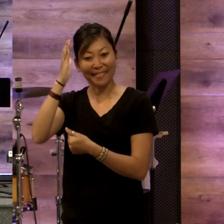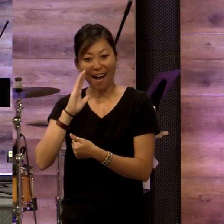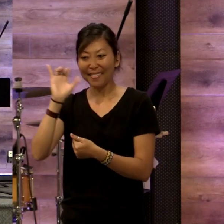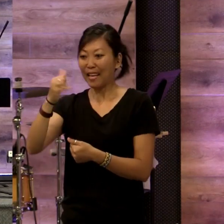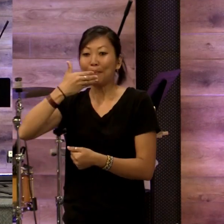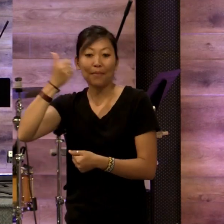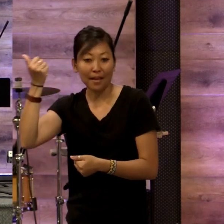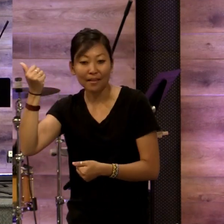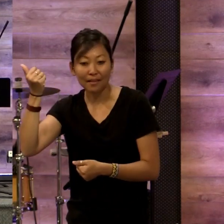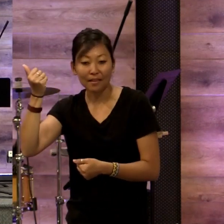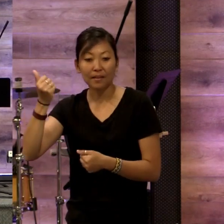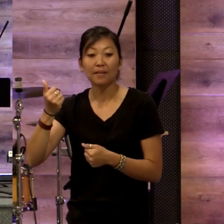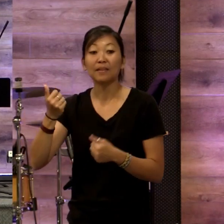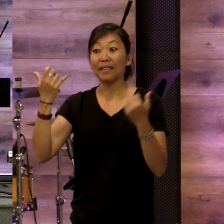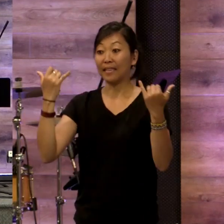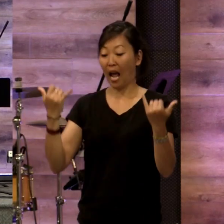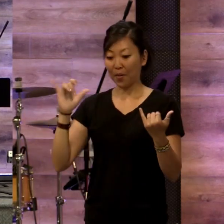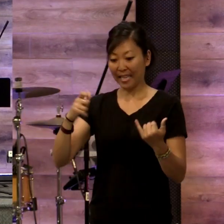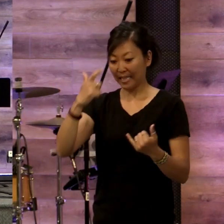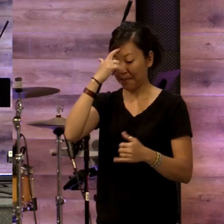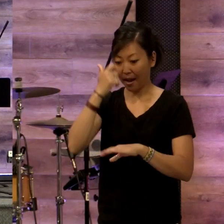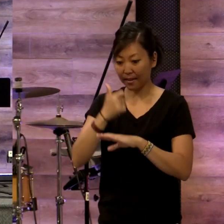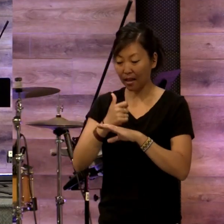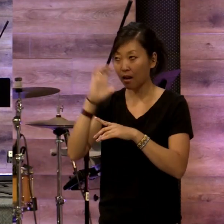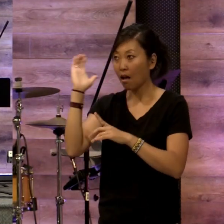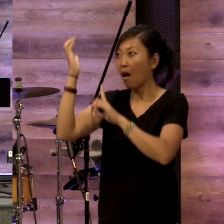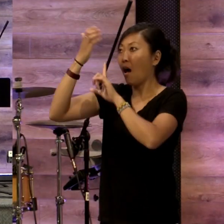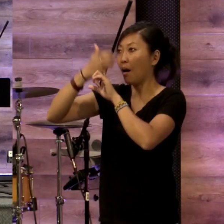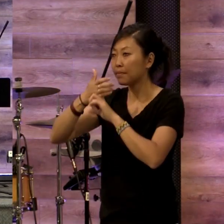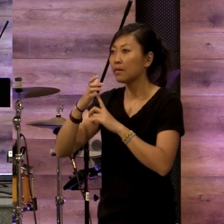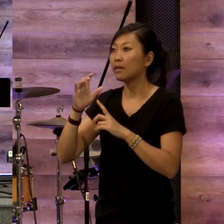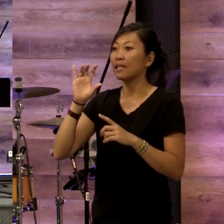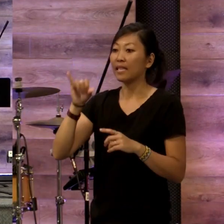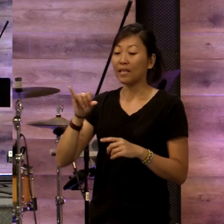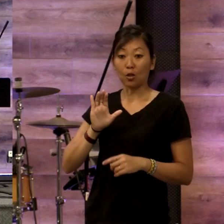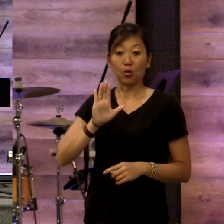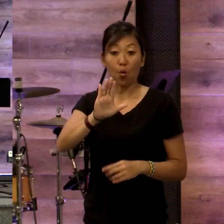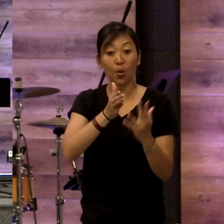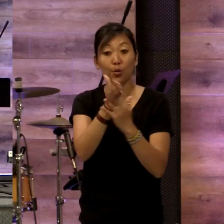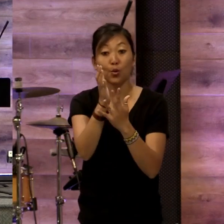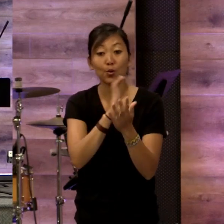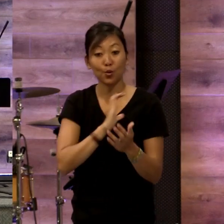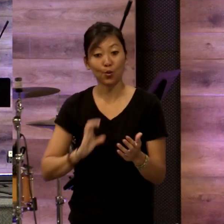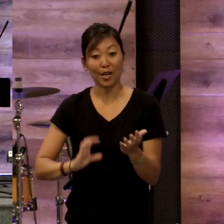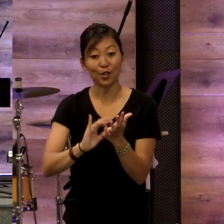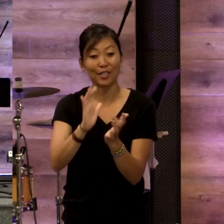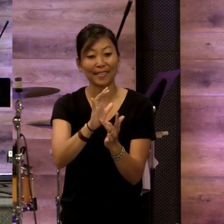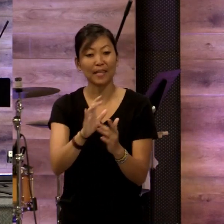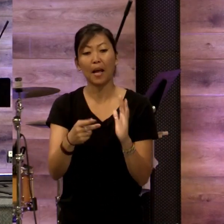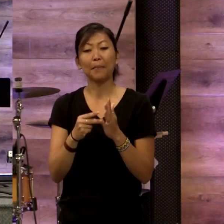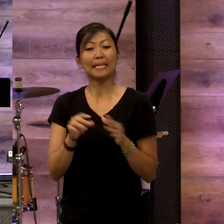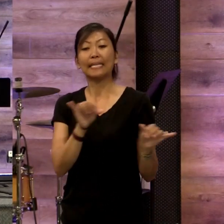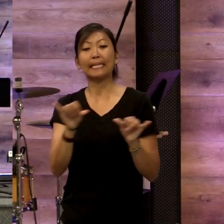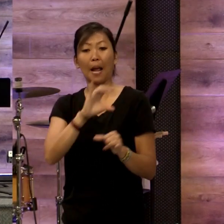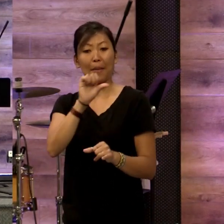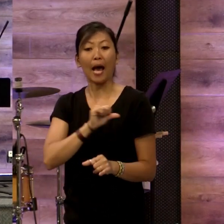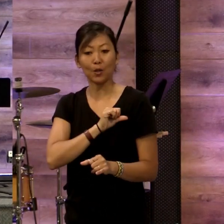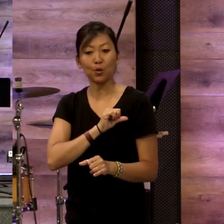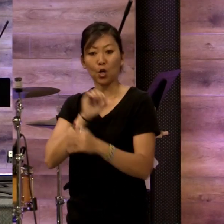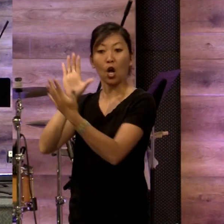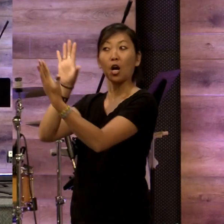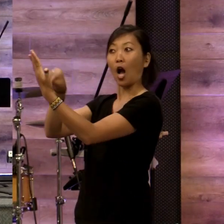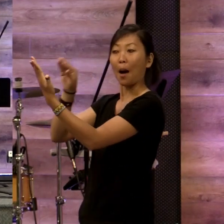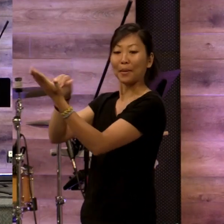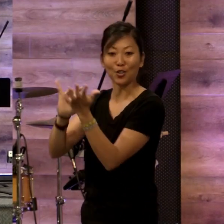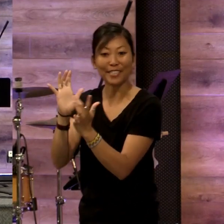"Have this mind among yourselves, which is yours in Christ Jesus." Have the same attitude or approach of Jesus